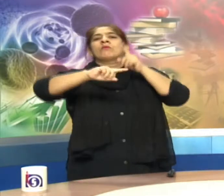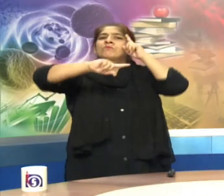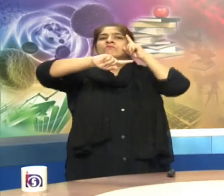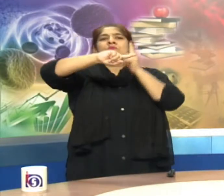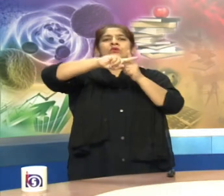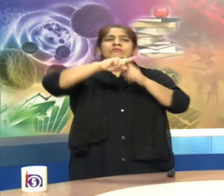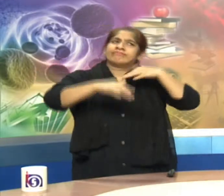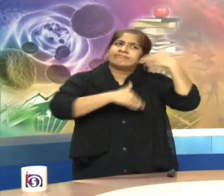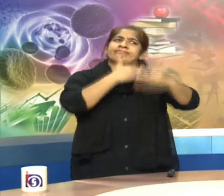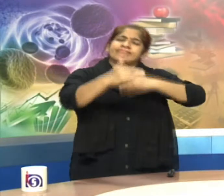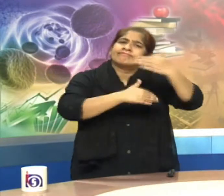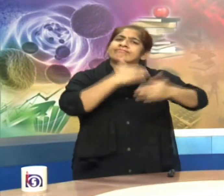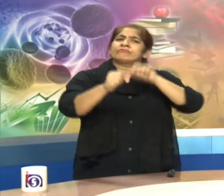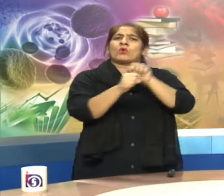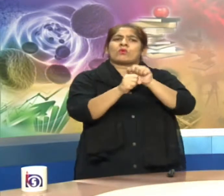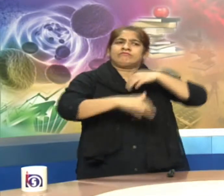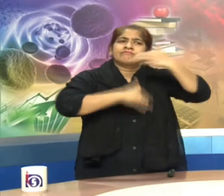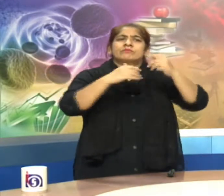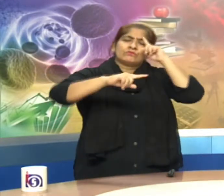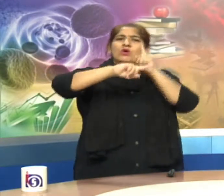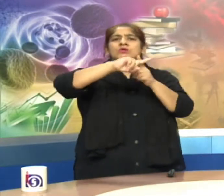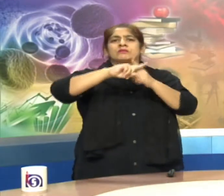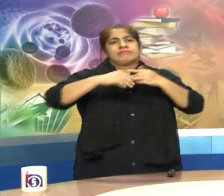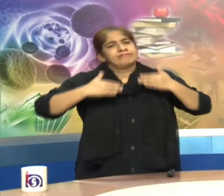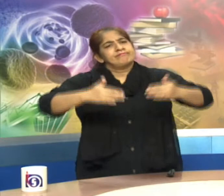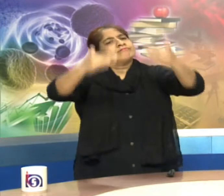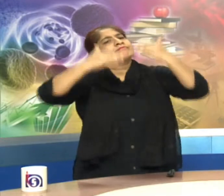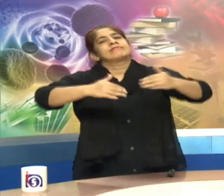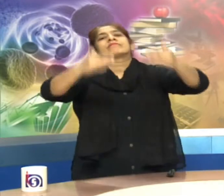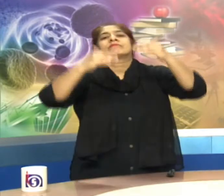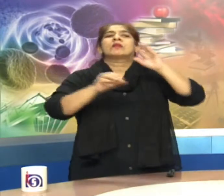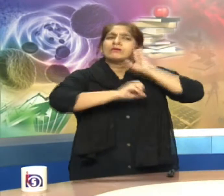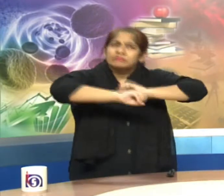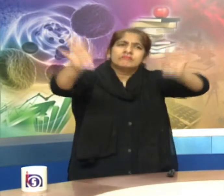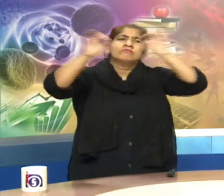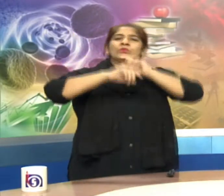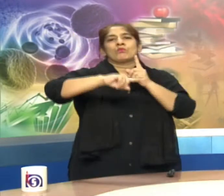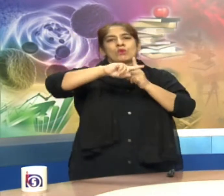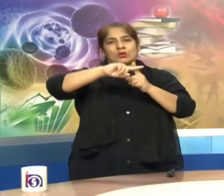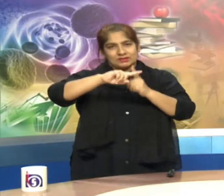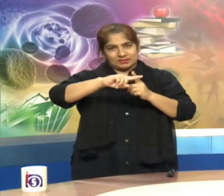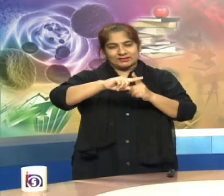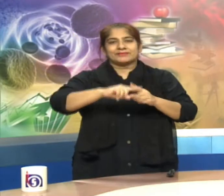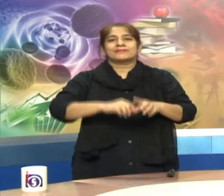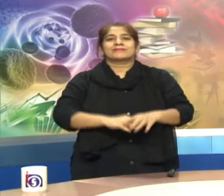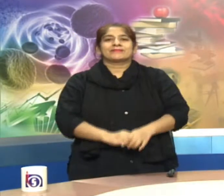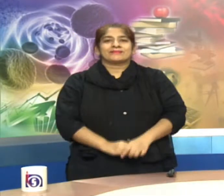two terms, then advertising is kind of positive impression,